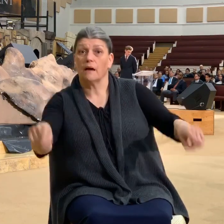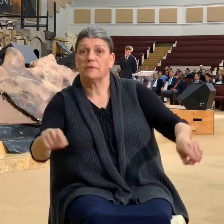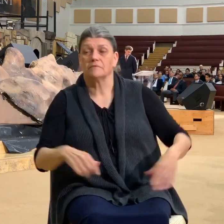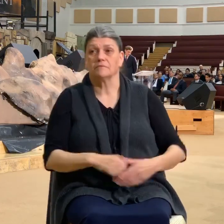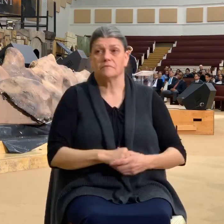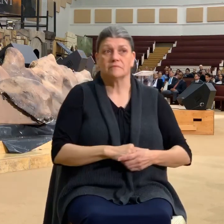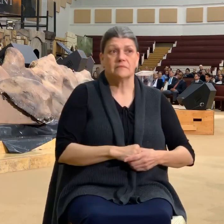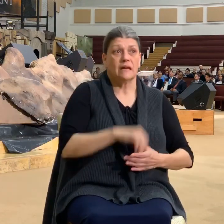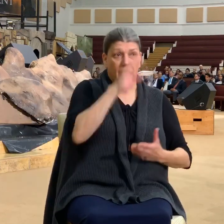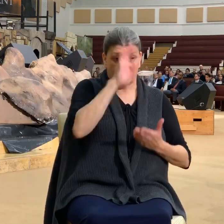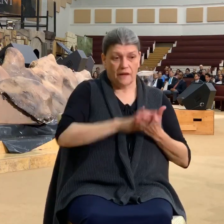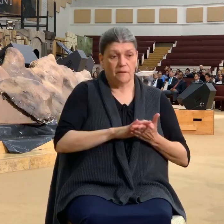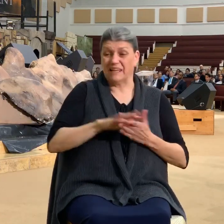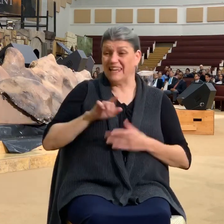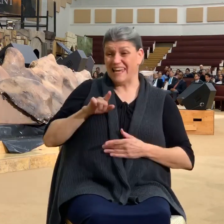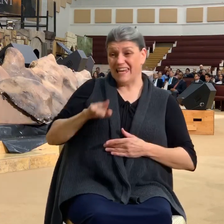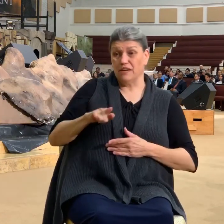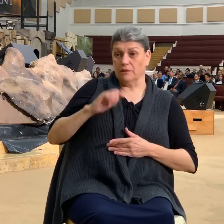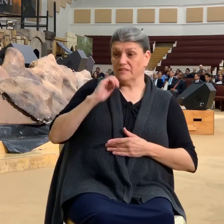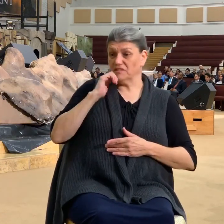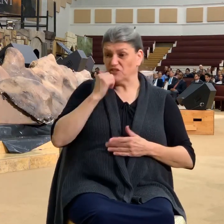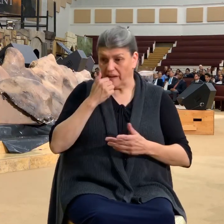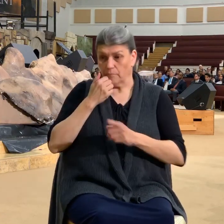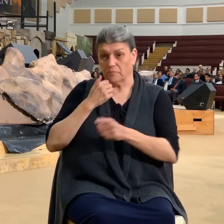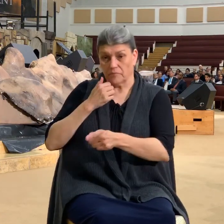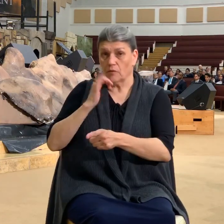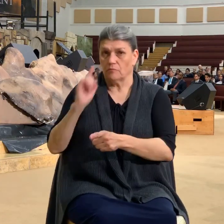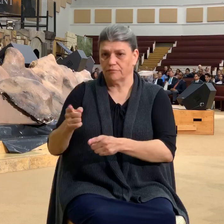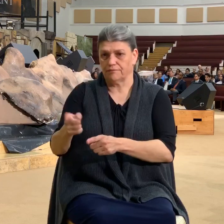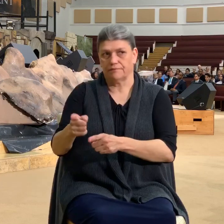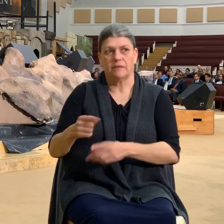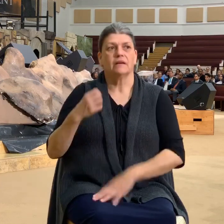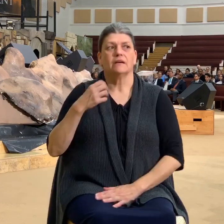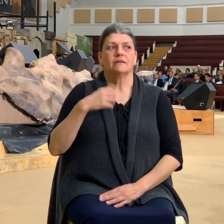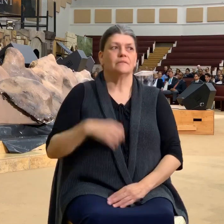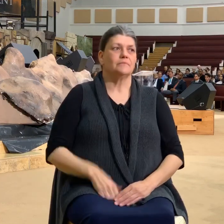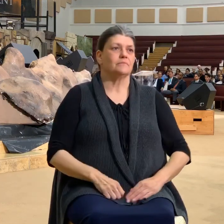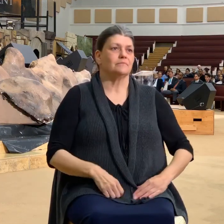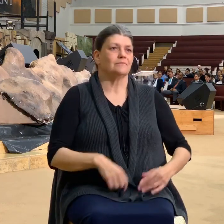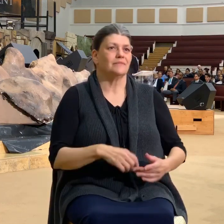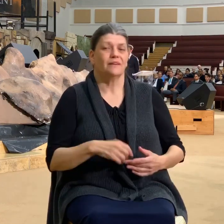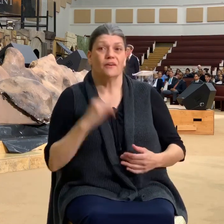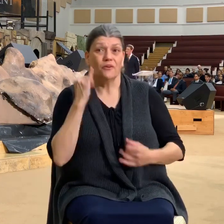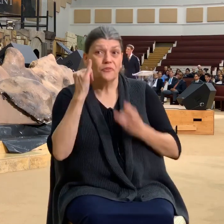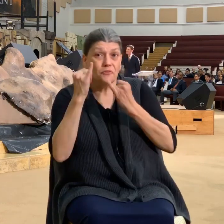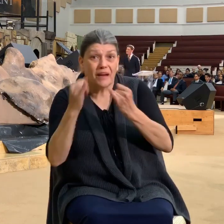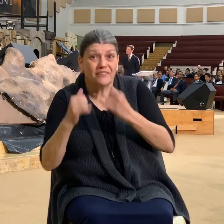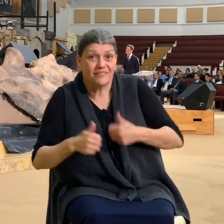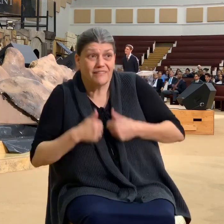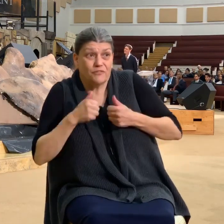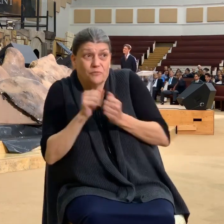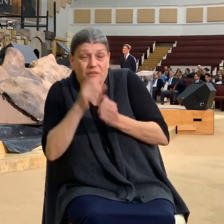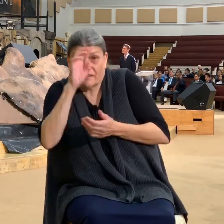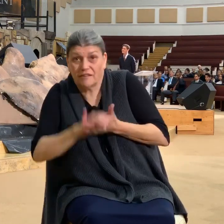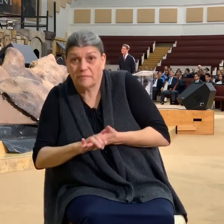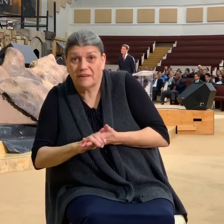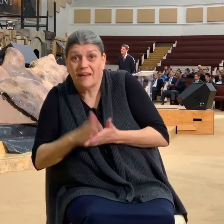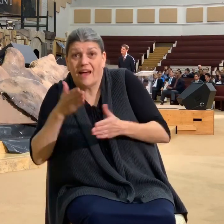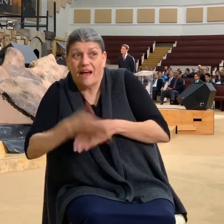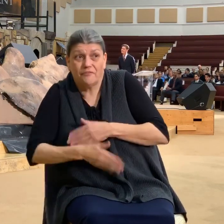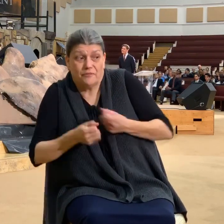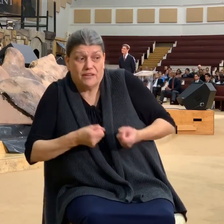husband was shamed and he was rebuked and they lived happily ever after. Imagine that. Can you imagine going on to live with that sucker after he did that to you?